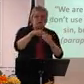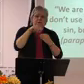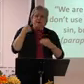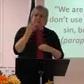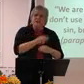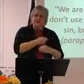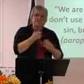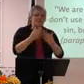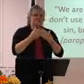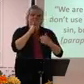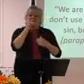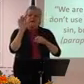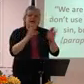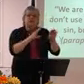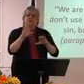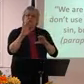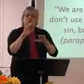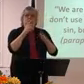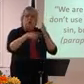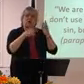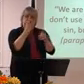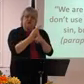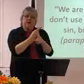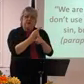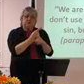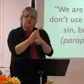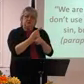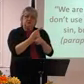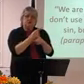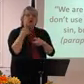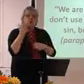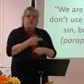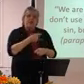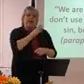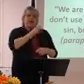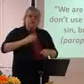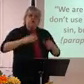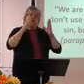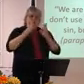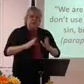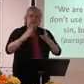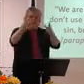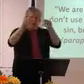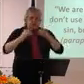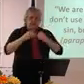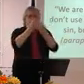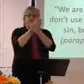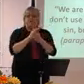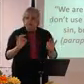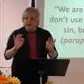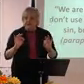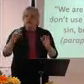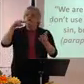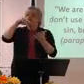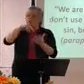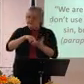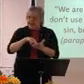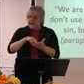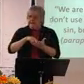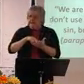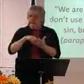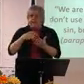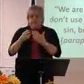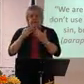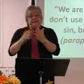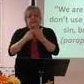us may not do what's right. We as Christians are given the freedom to stand,